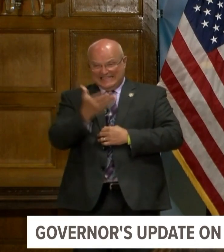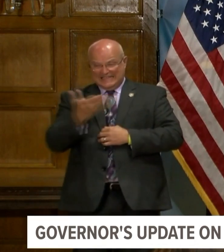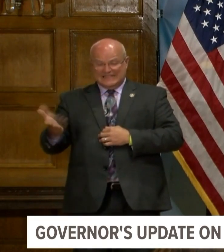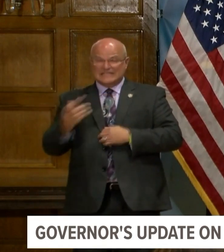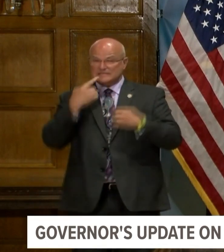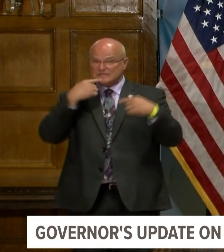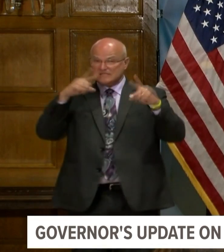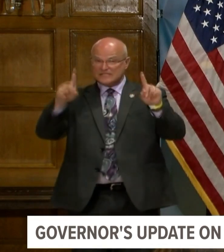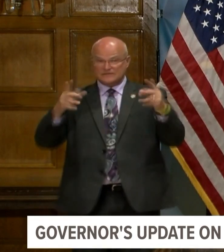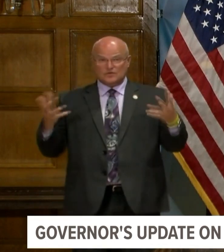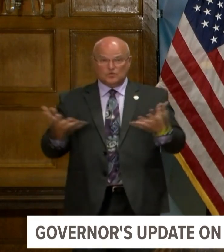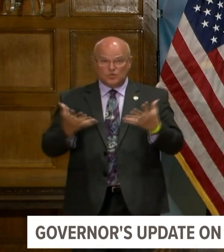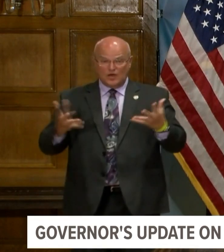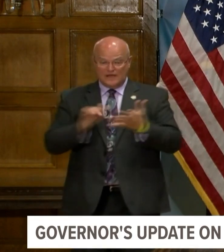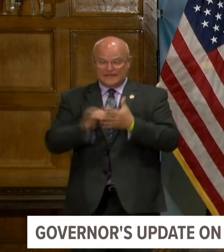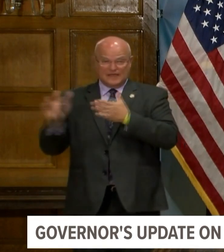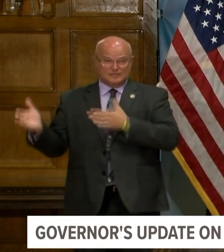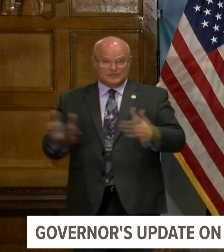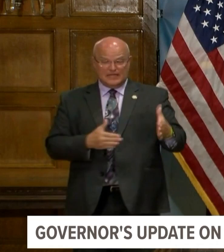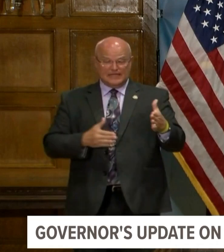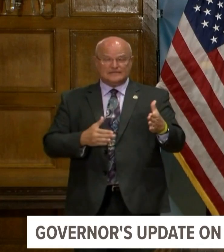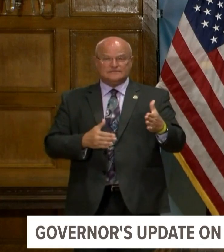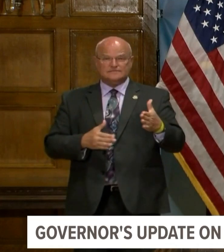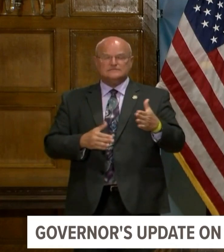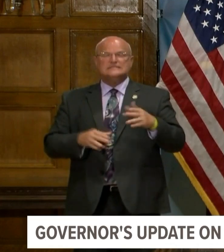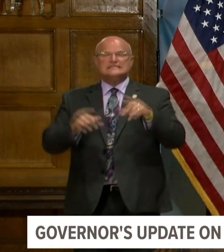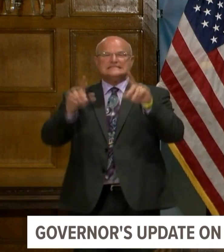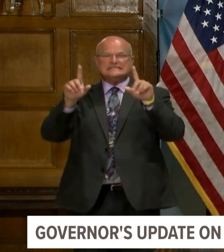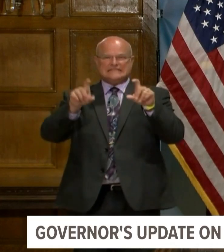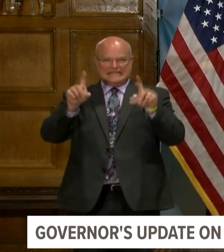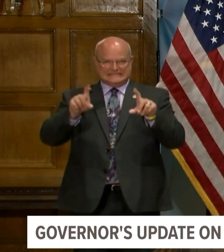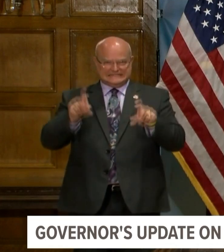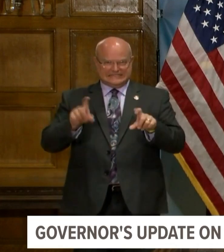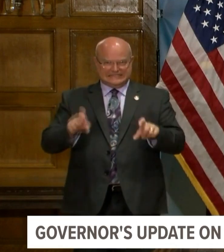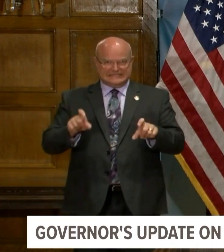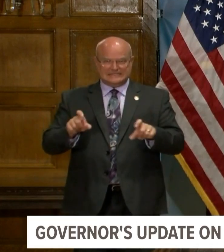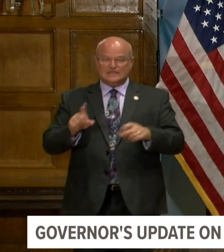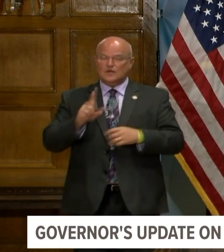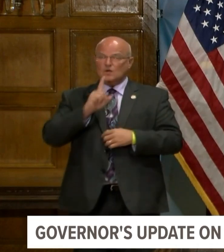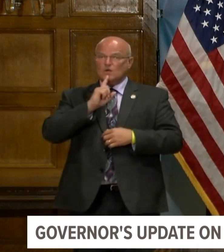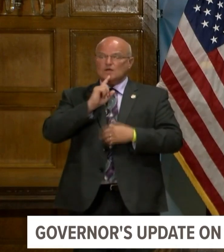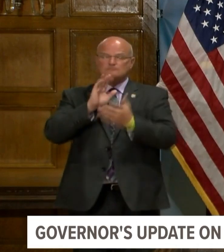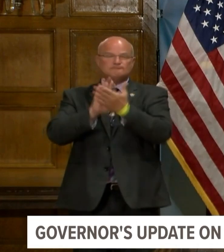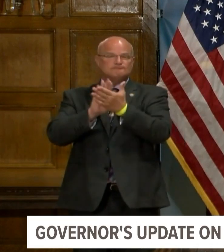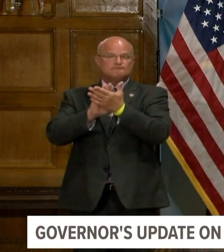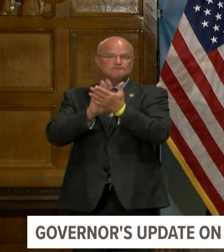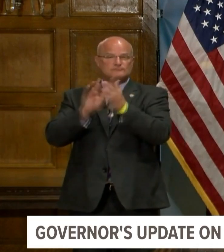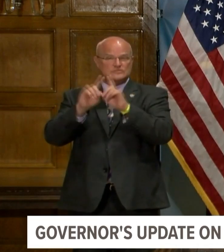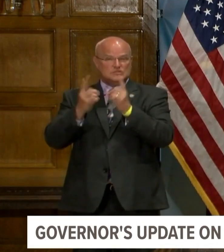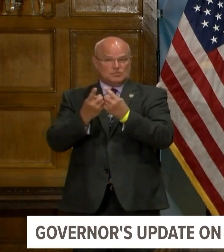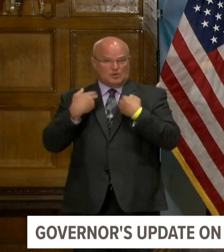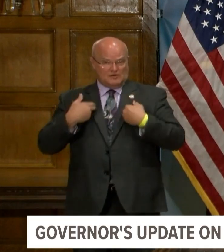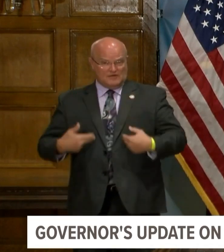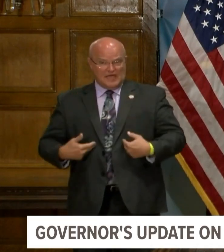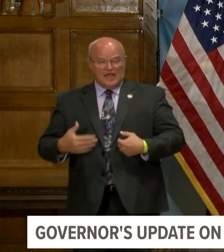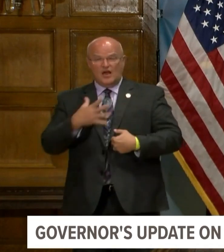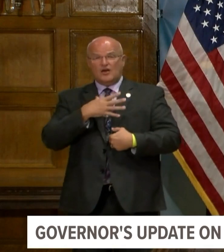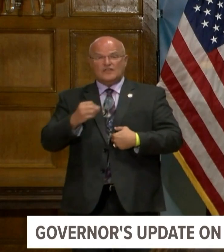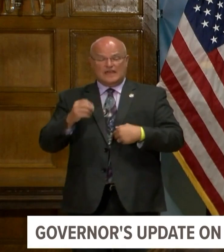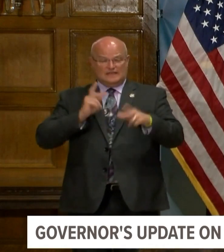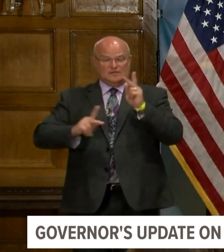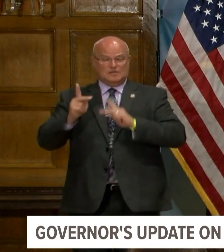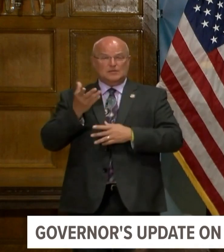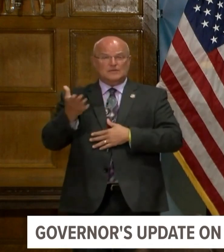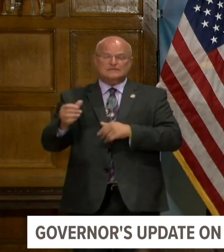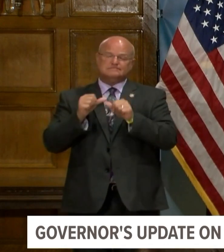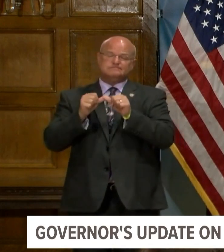to be successful in that strategy is testing. And I really applaud the Department of Health and the personnel there